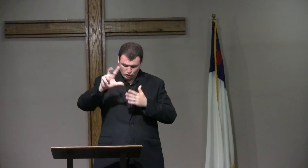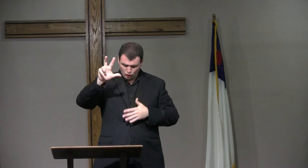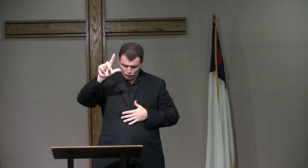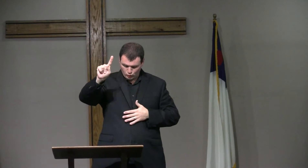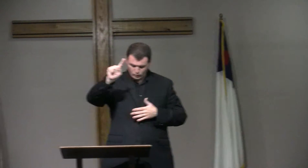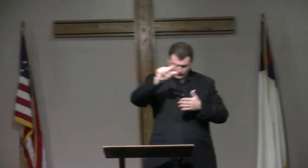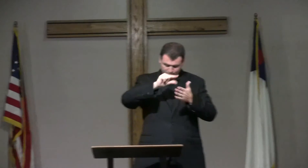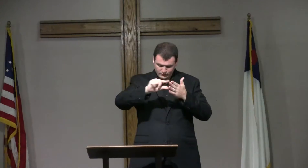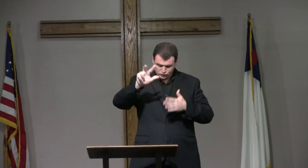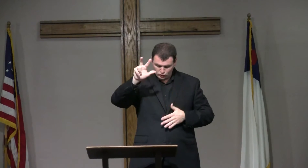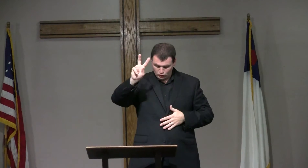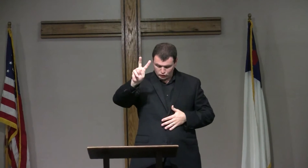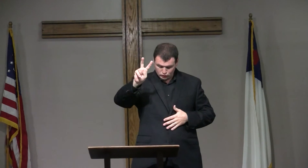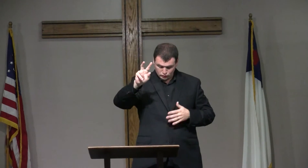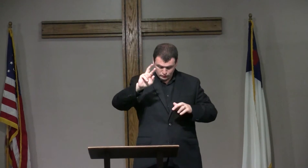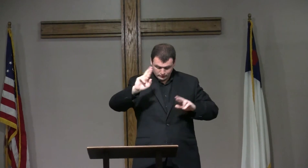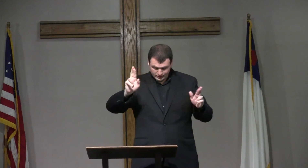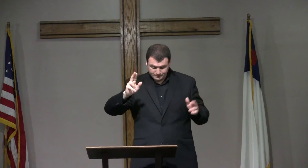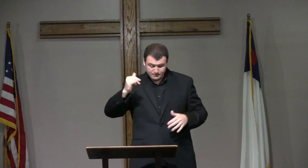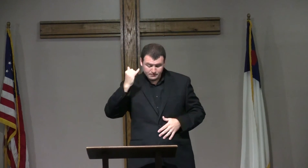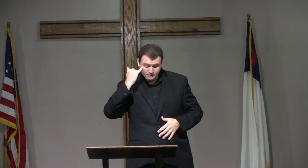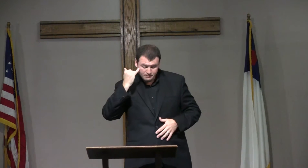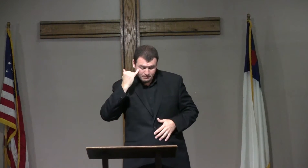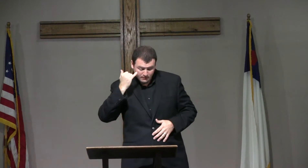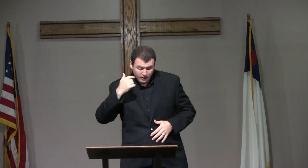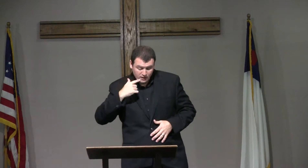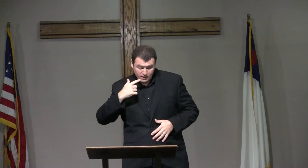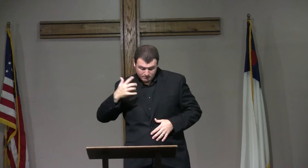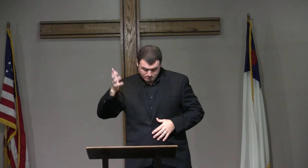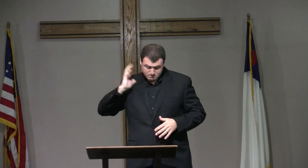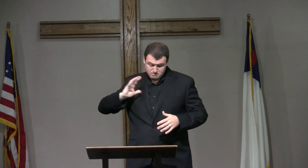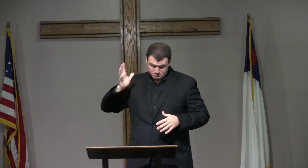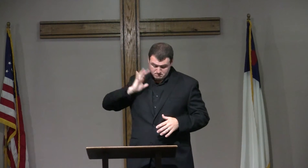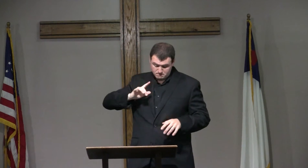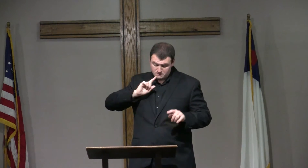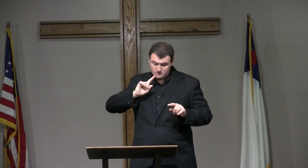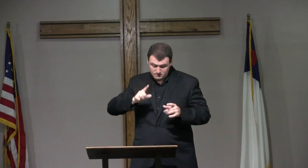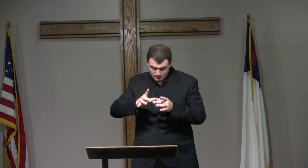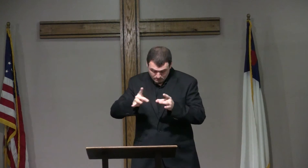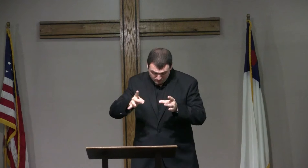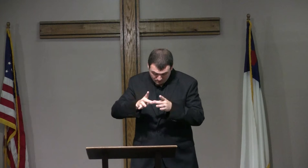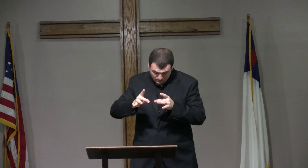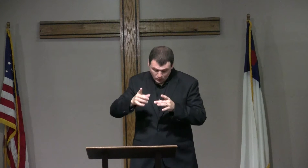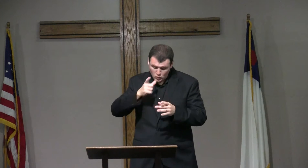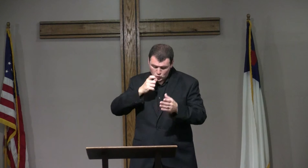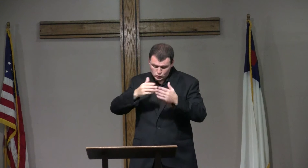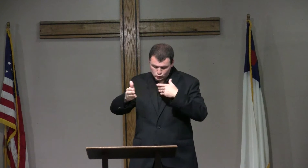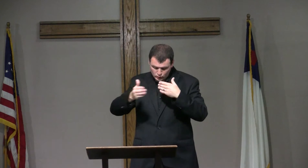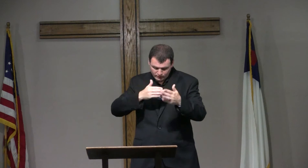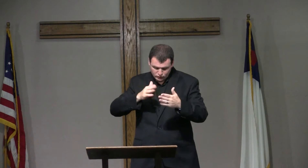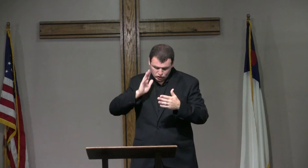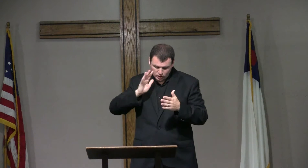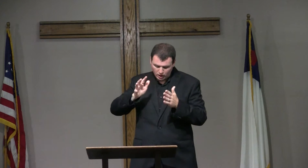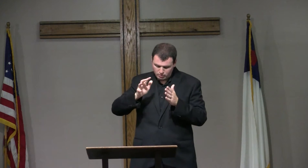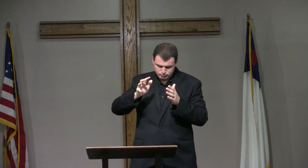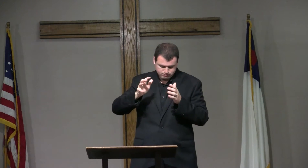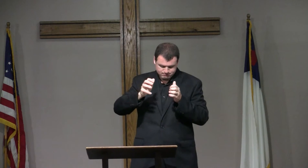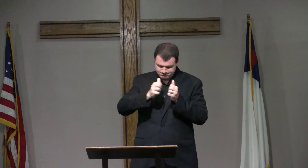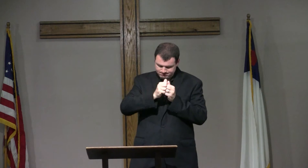Matthew chapter 5, verse 31 and 32. It hath been said, whosoever shall